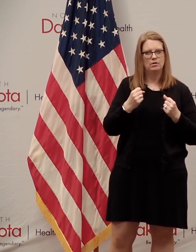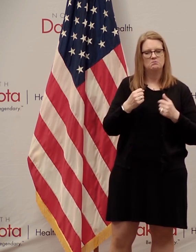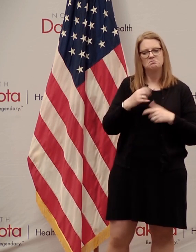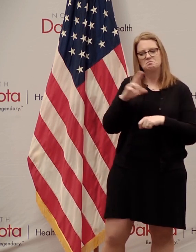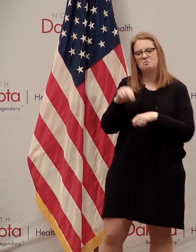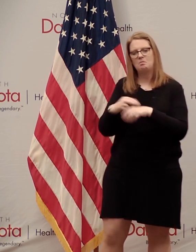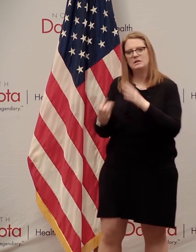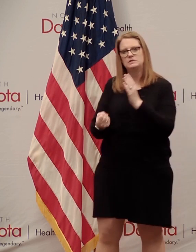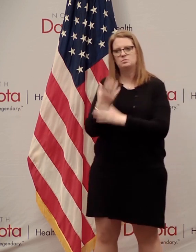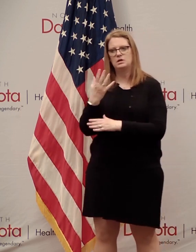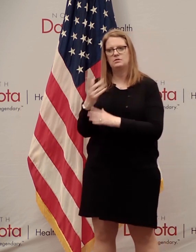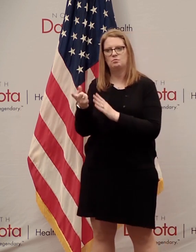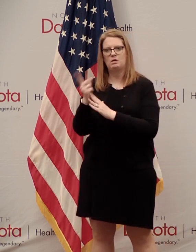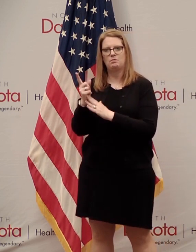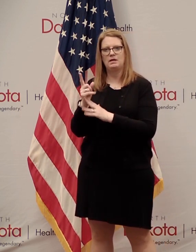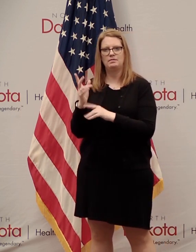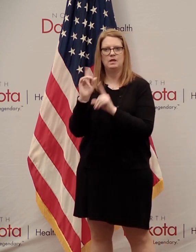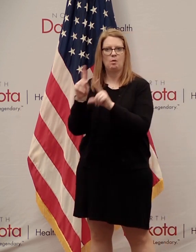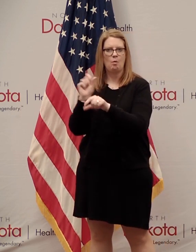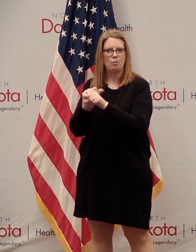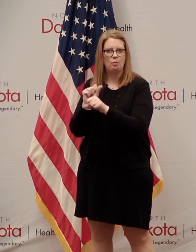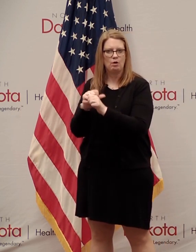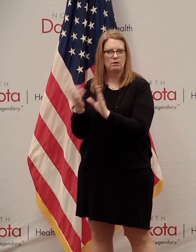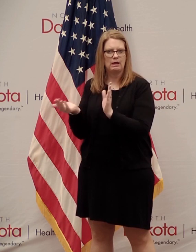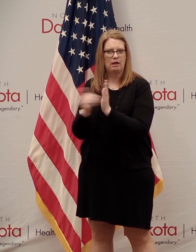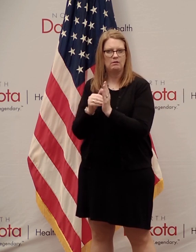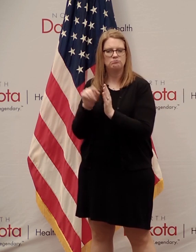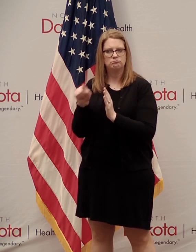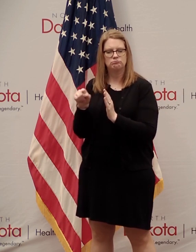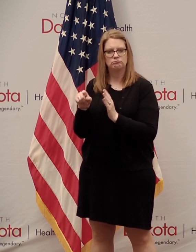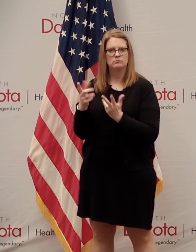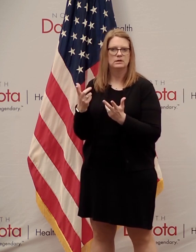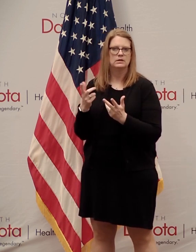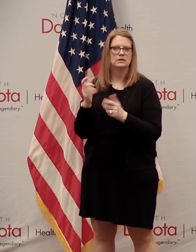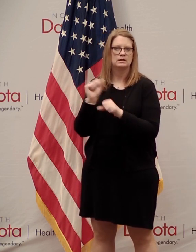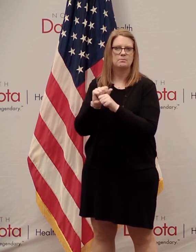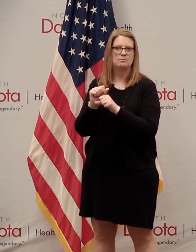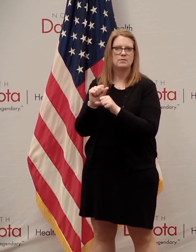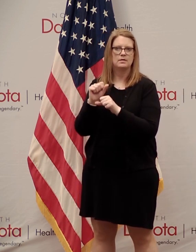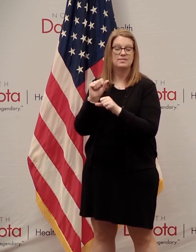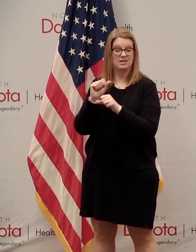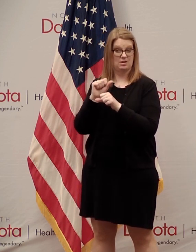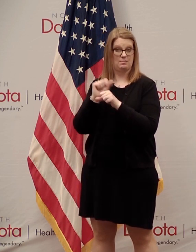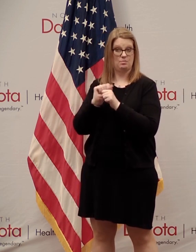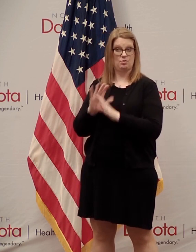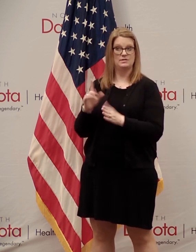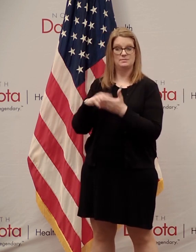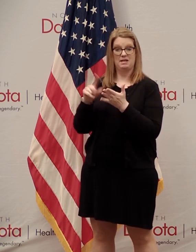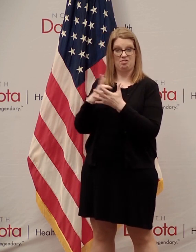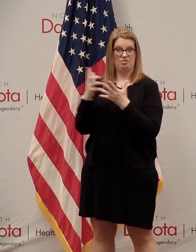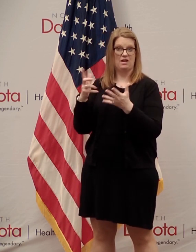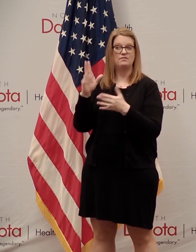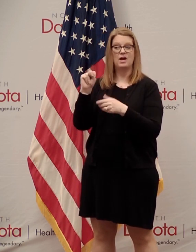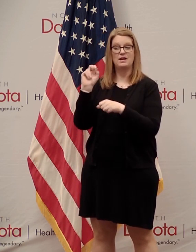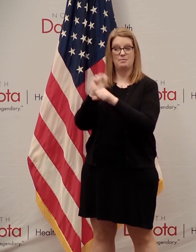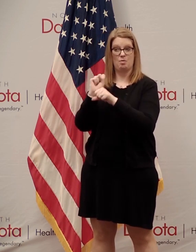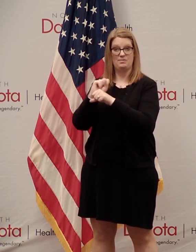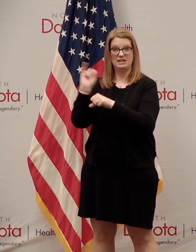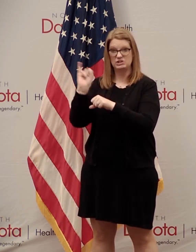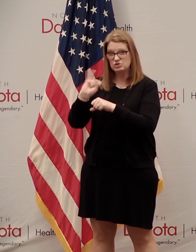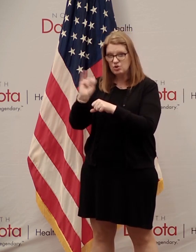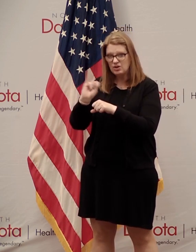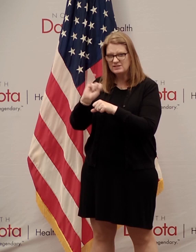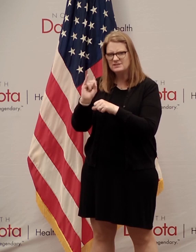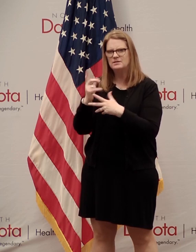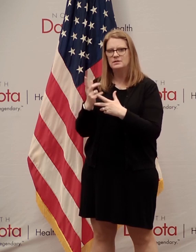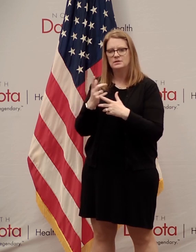in the spring right now they go back to work for their same employer. Their employers pay a lot of unemployment insurance as a way to